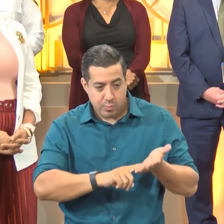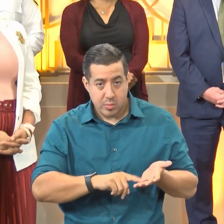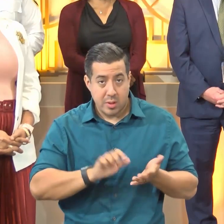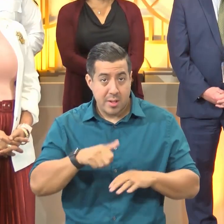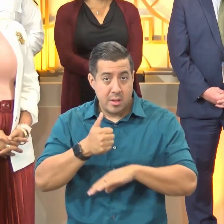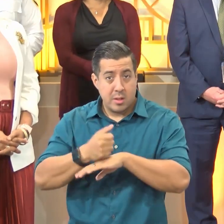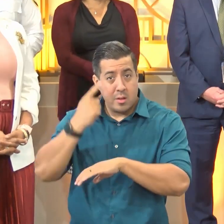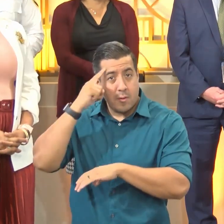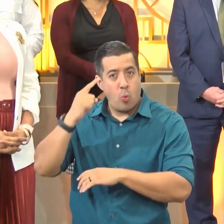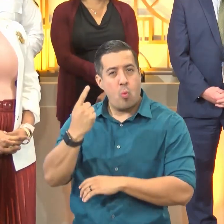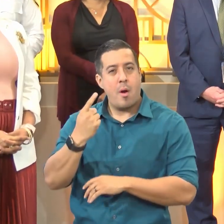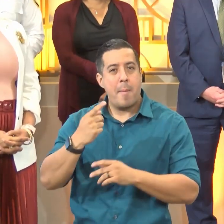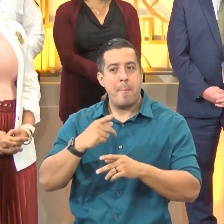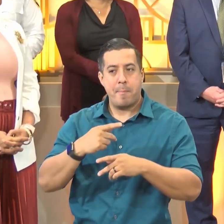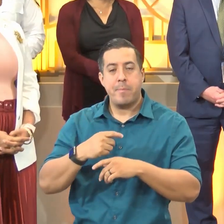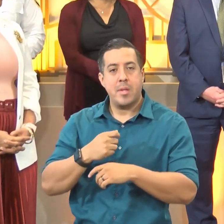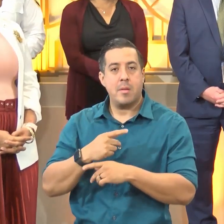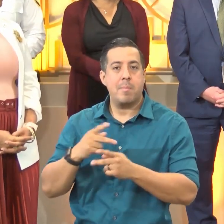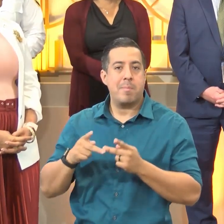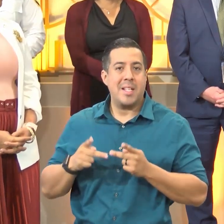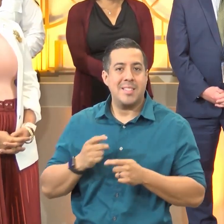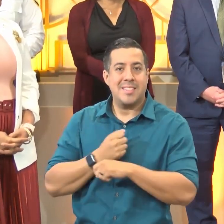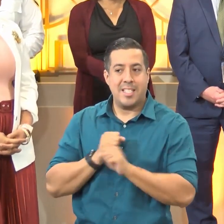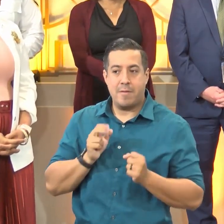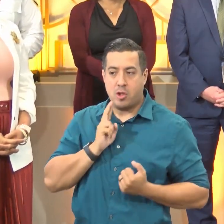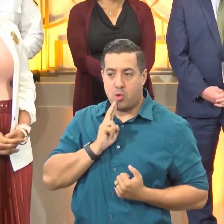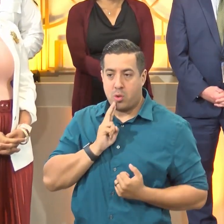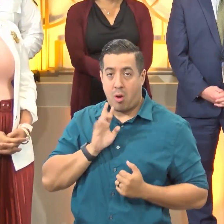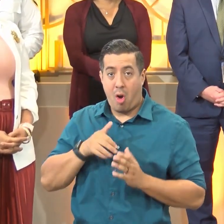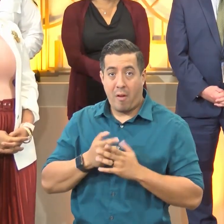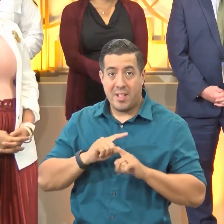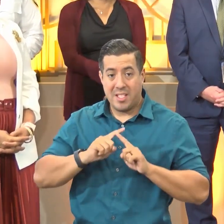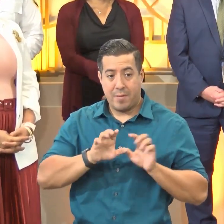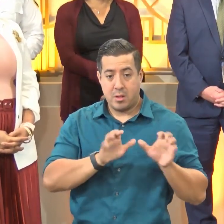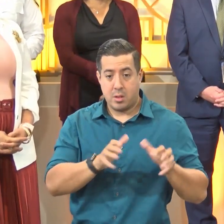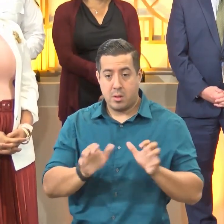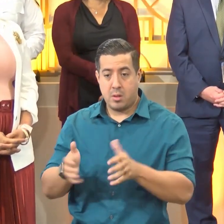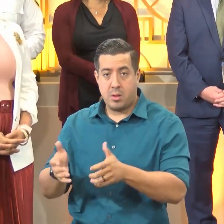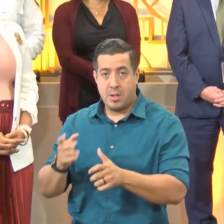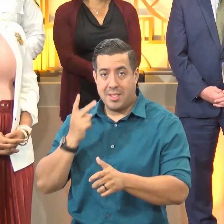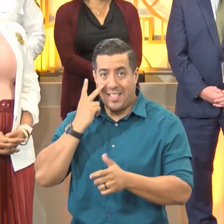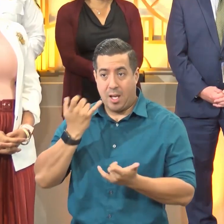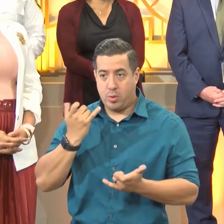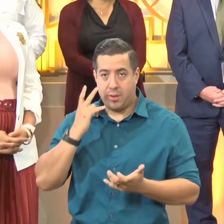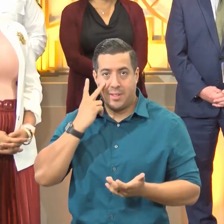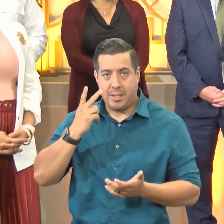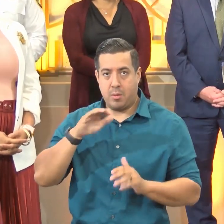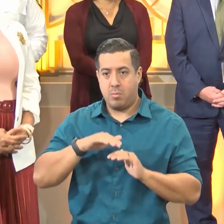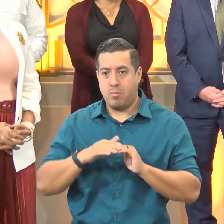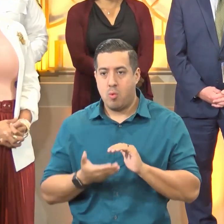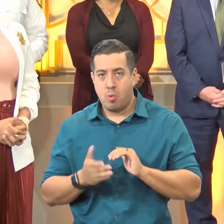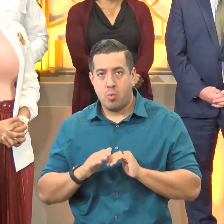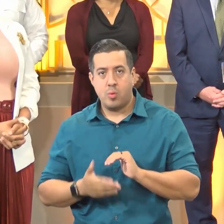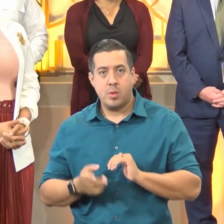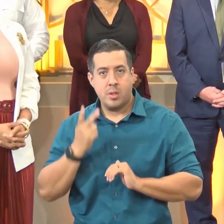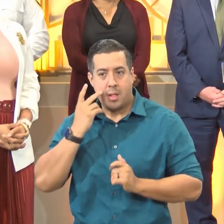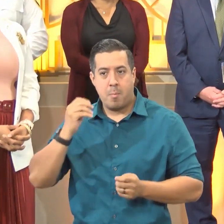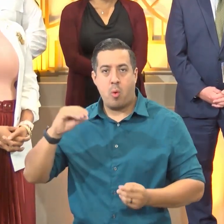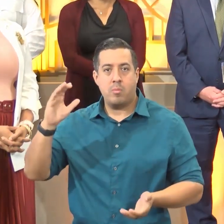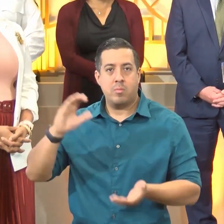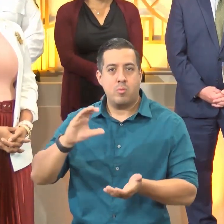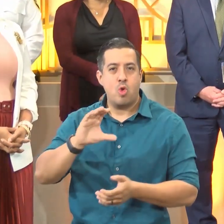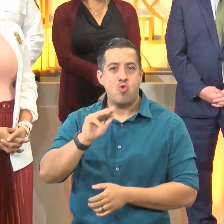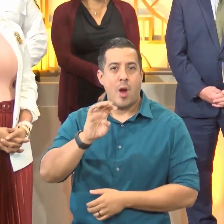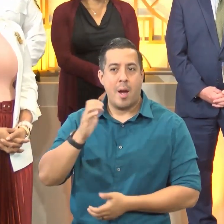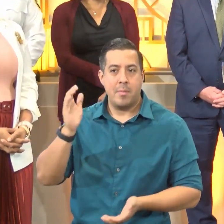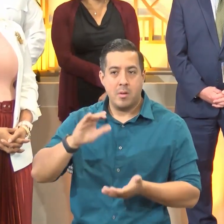Safe Houston are working. Violent crime in almost every category is down year to date. The only exception is with